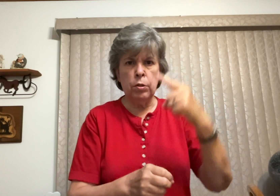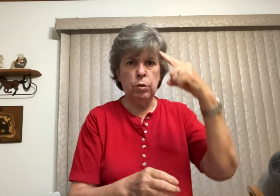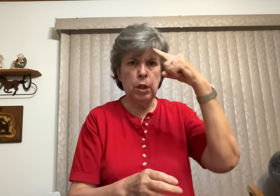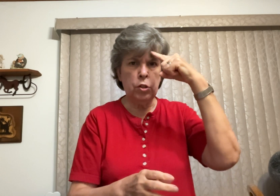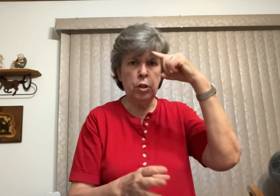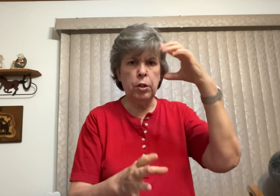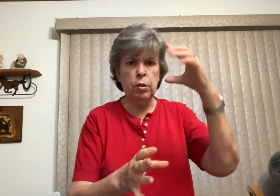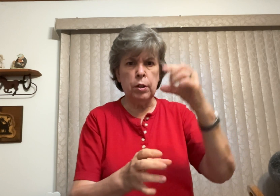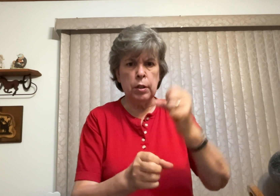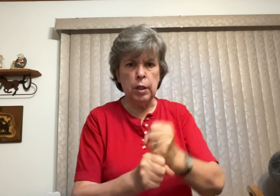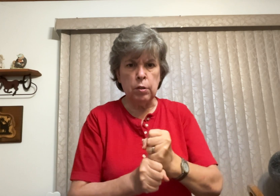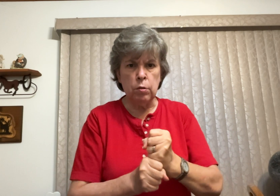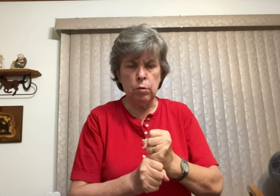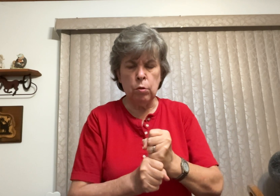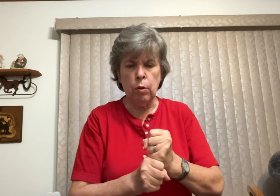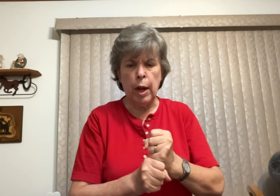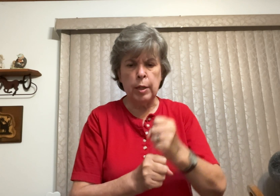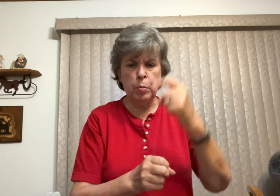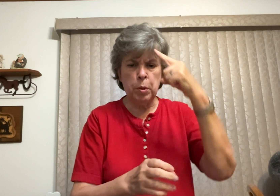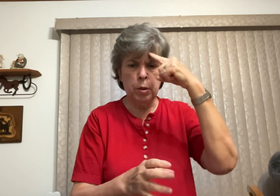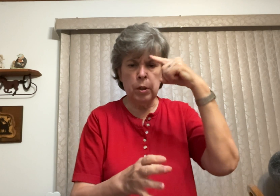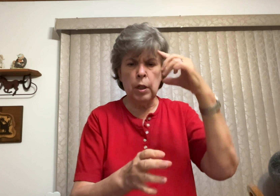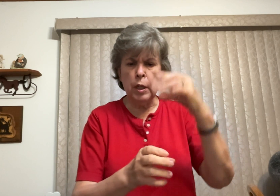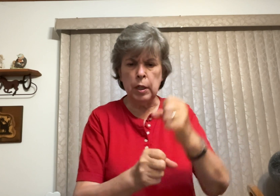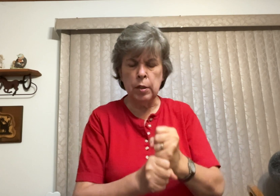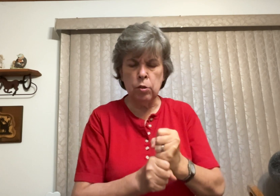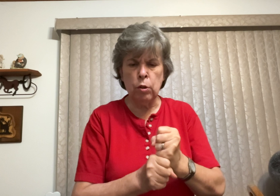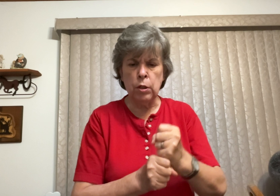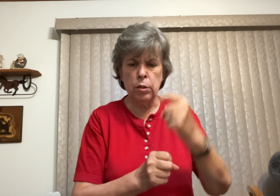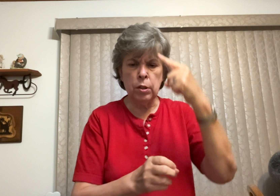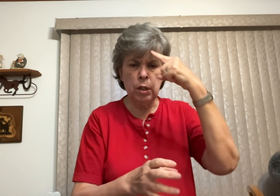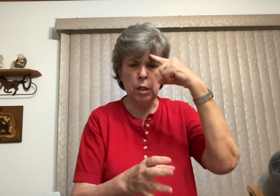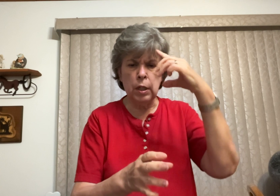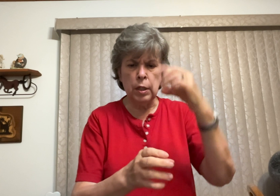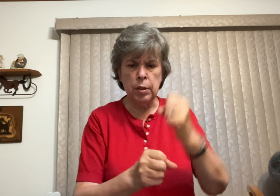touch here and then grasp, cling, trust, cling.